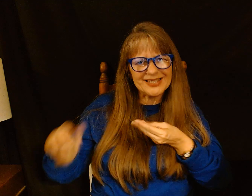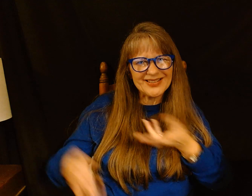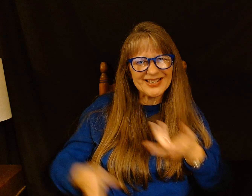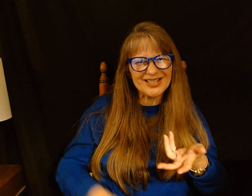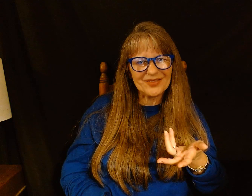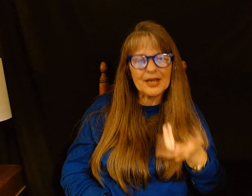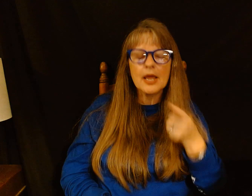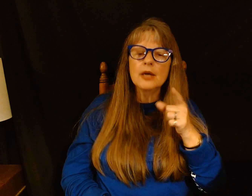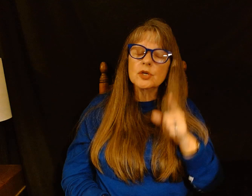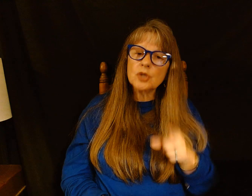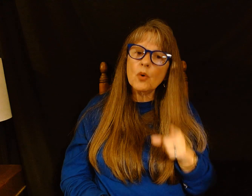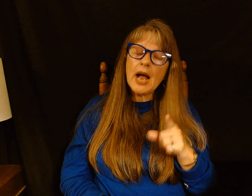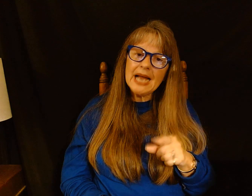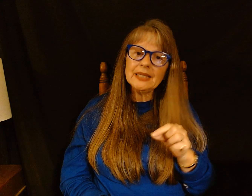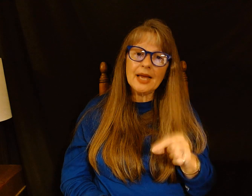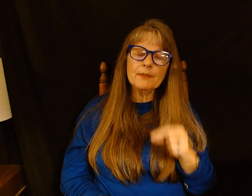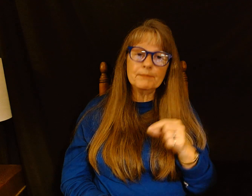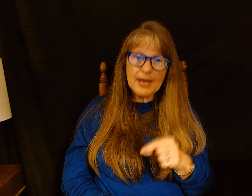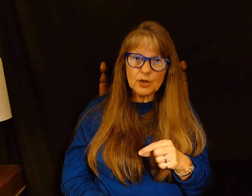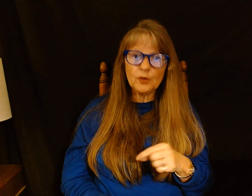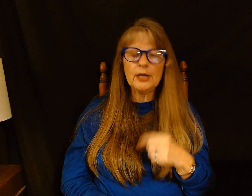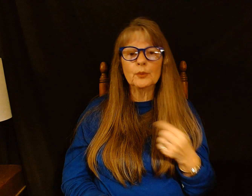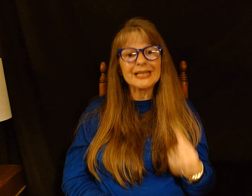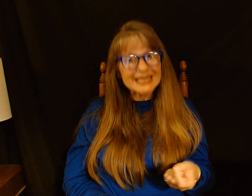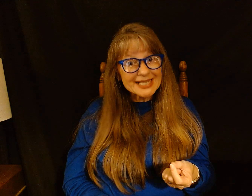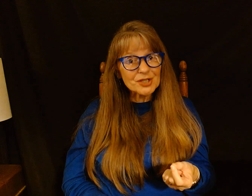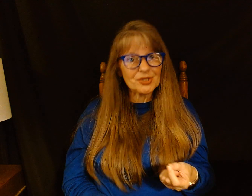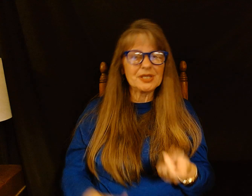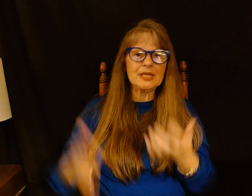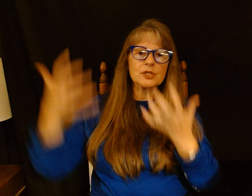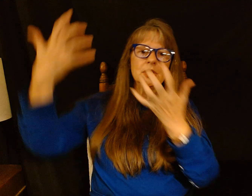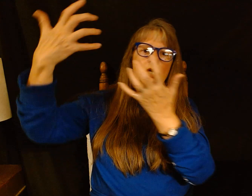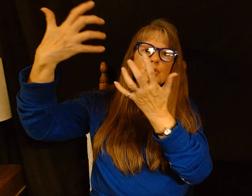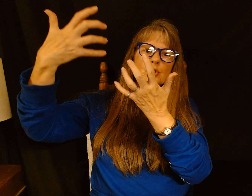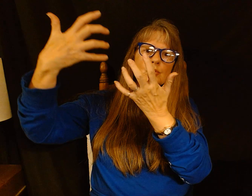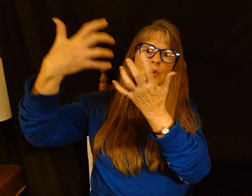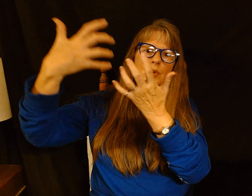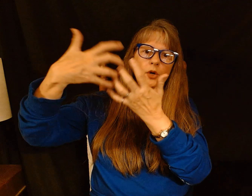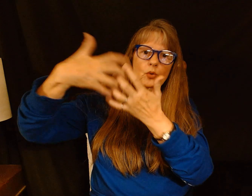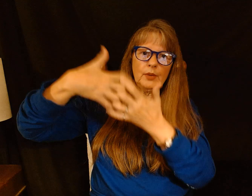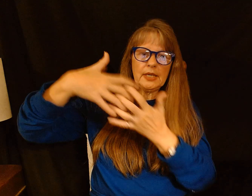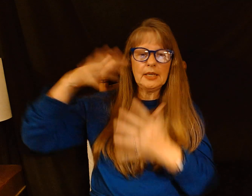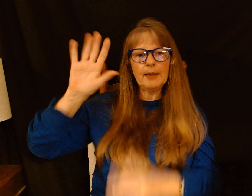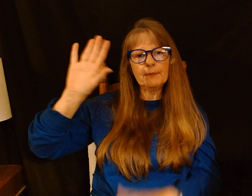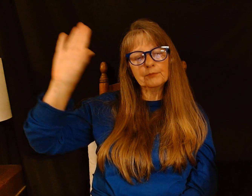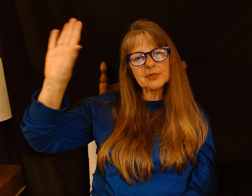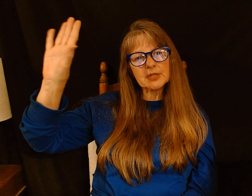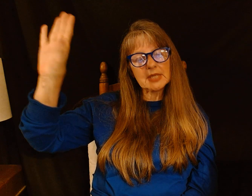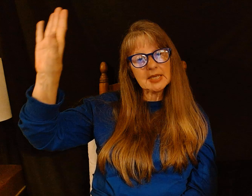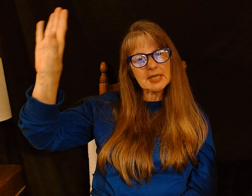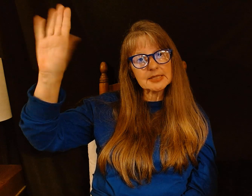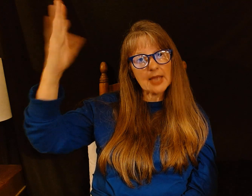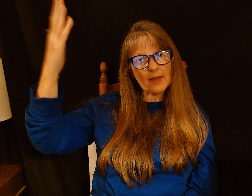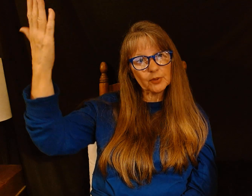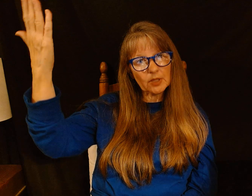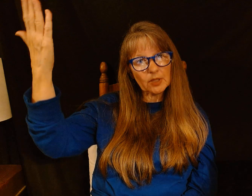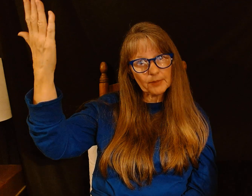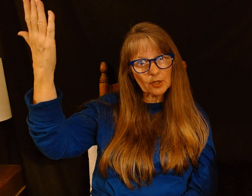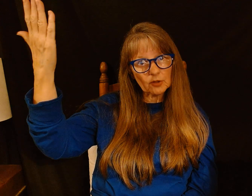each other, right? So I like better in a religious sense to agree. And since I put him up here, I put